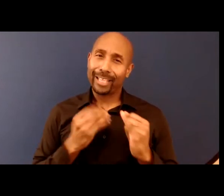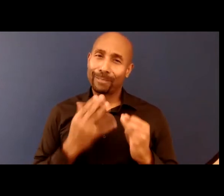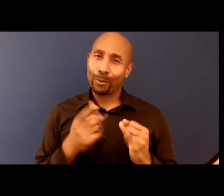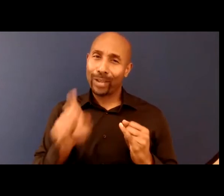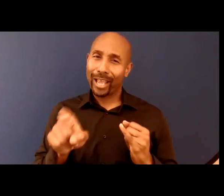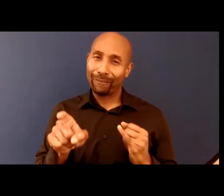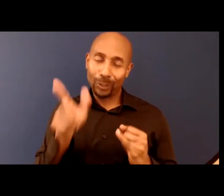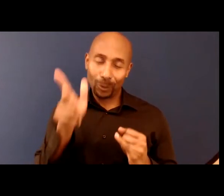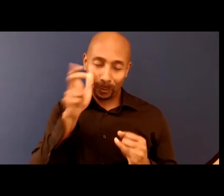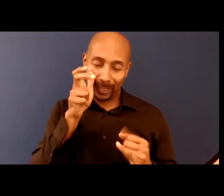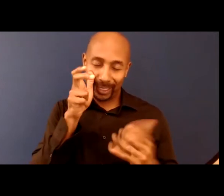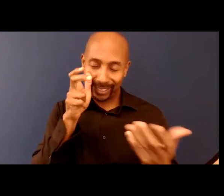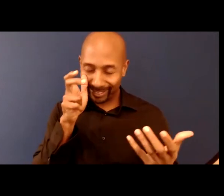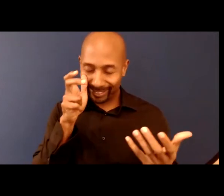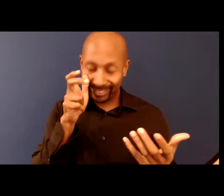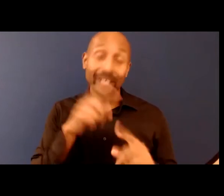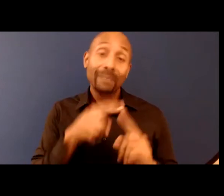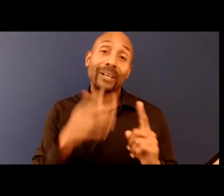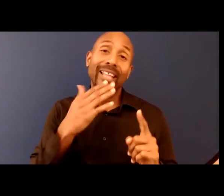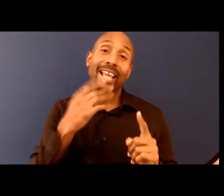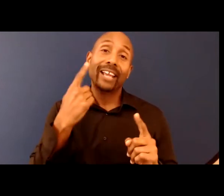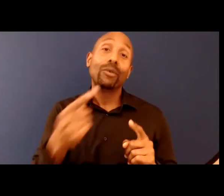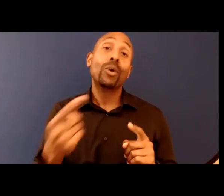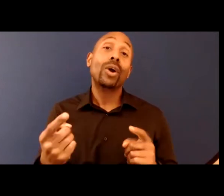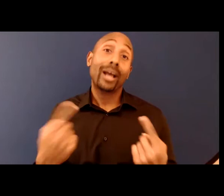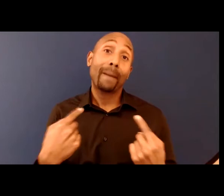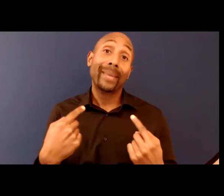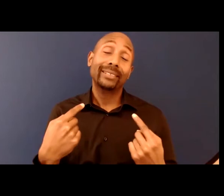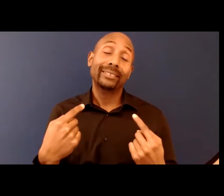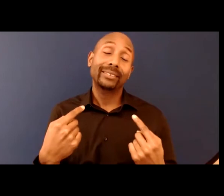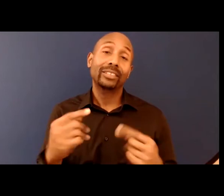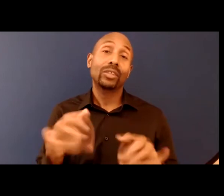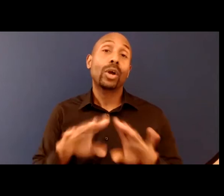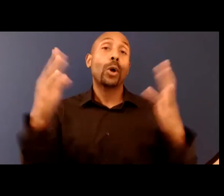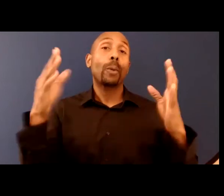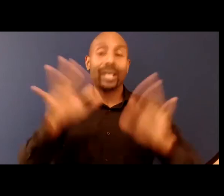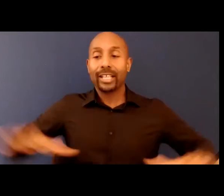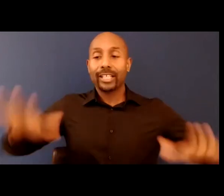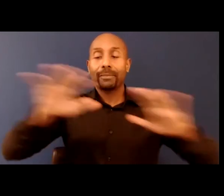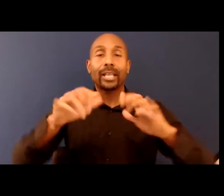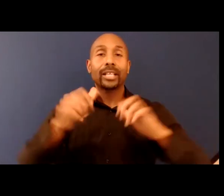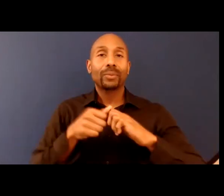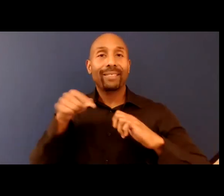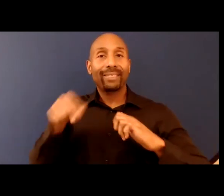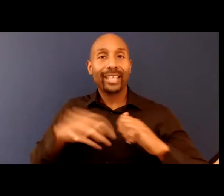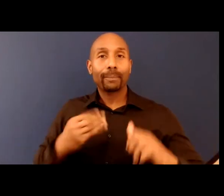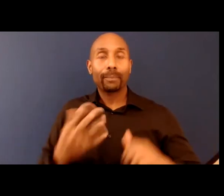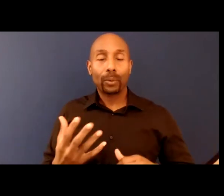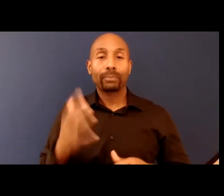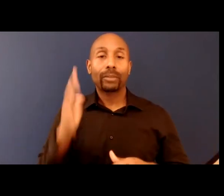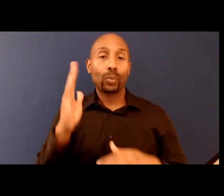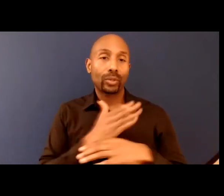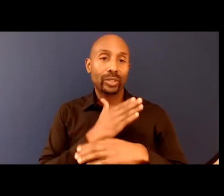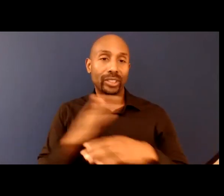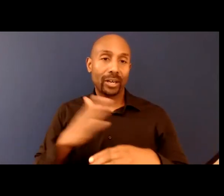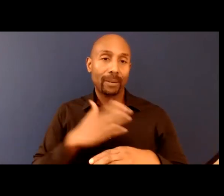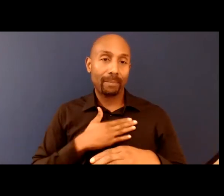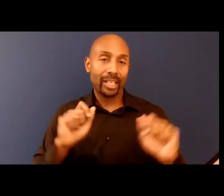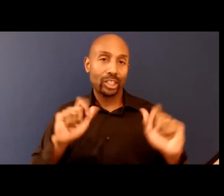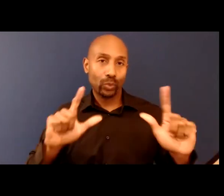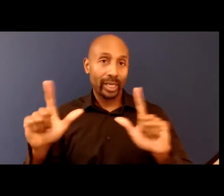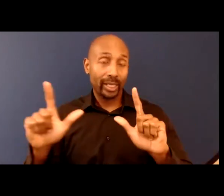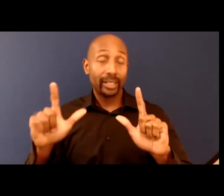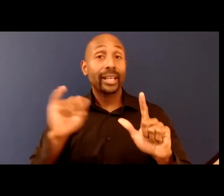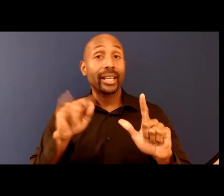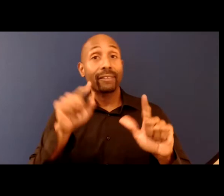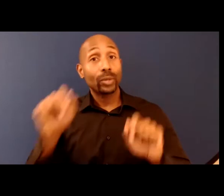to. But I appreciate you all for being here, and I just want to open up this space with this piece. And so I'm going to share my screen. If you are